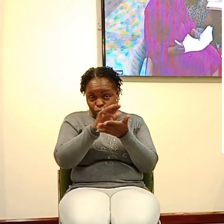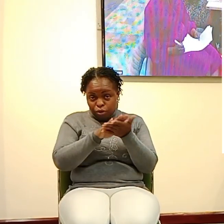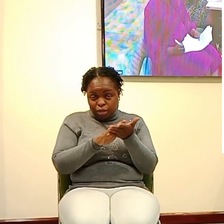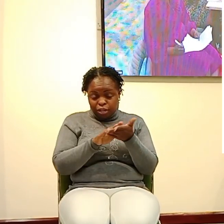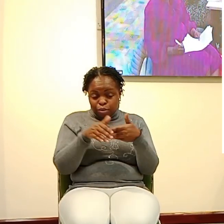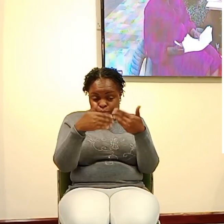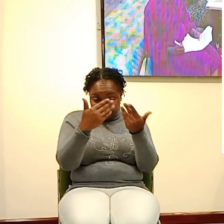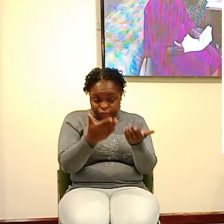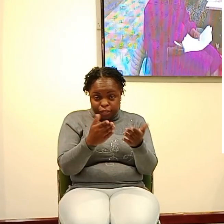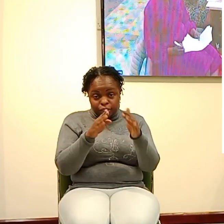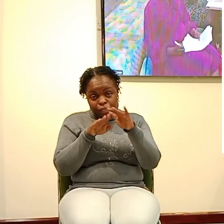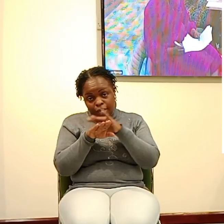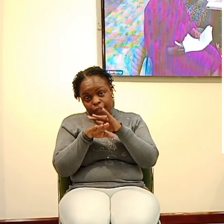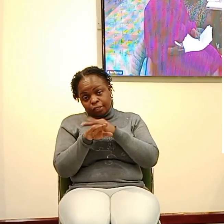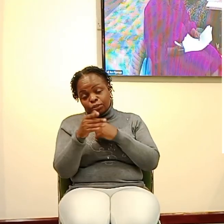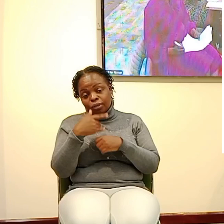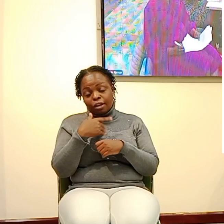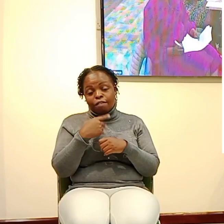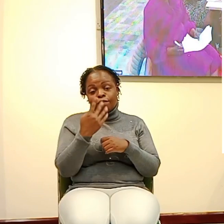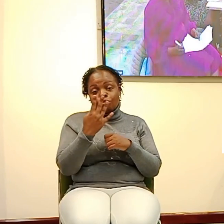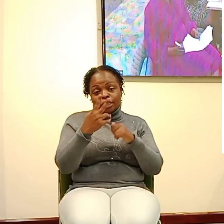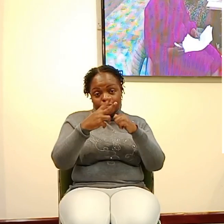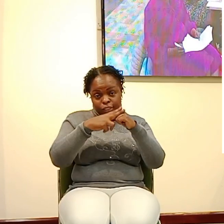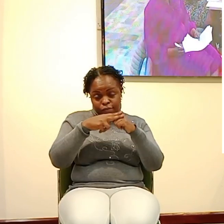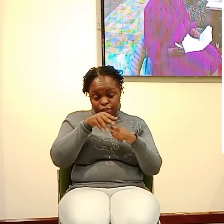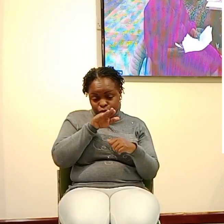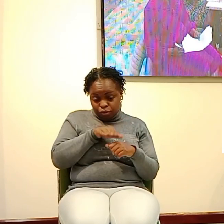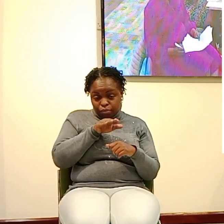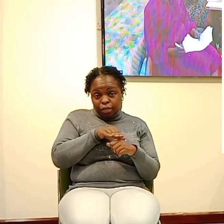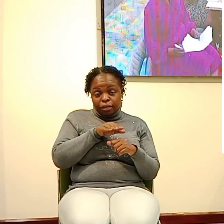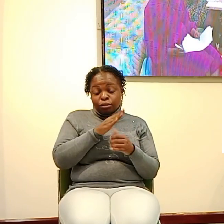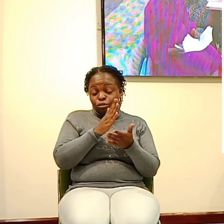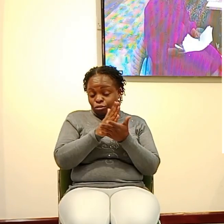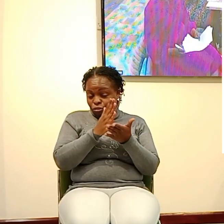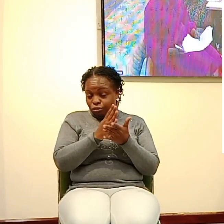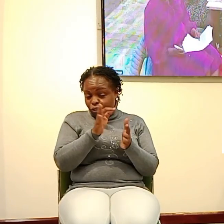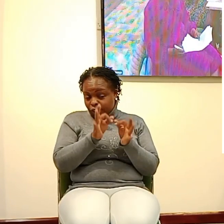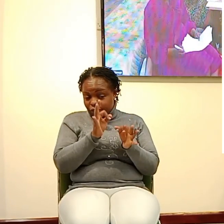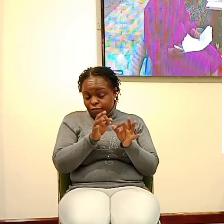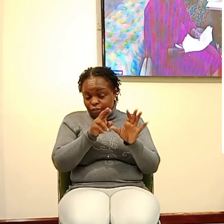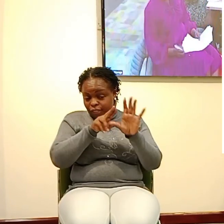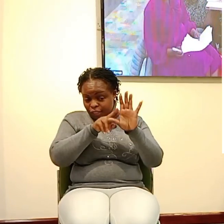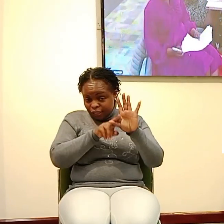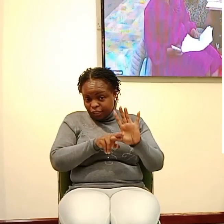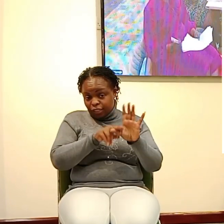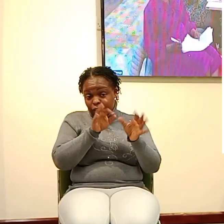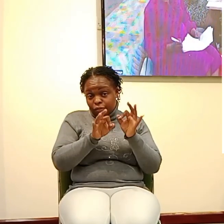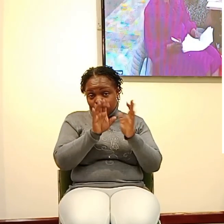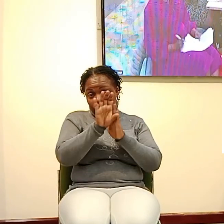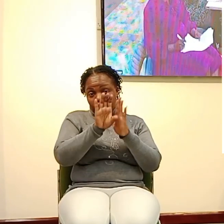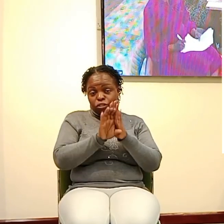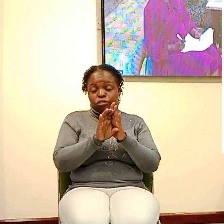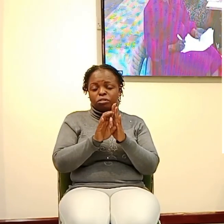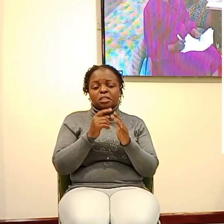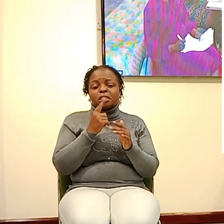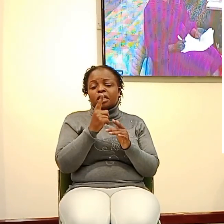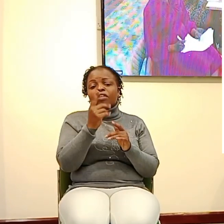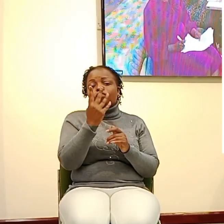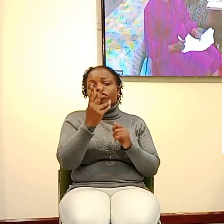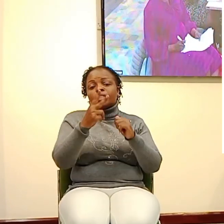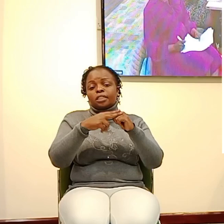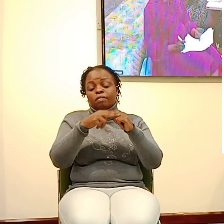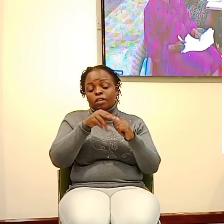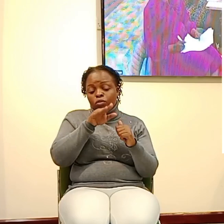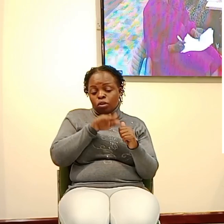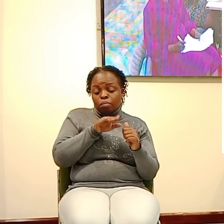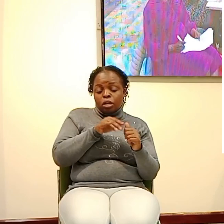provides access. We have the 47 women, and you can be sure if those seats, if the Constitution didn't say 47 women who